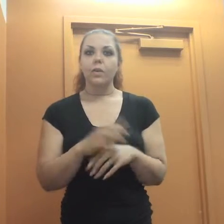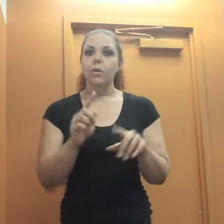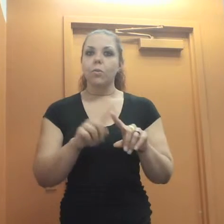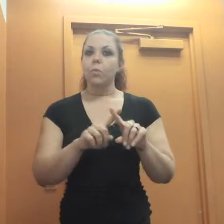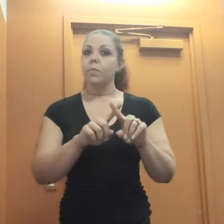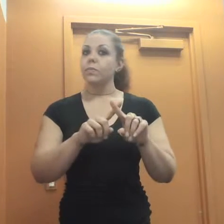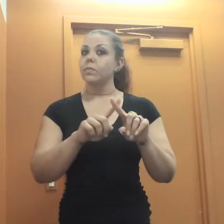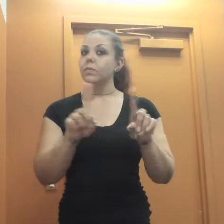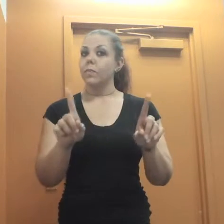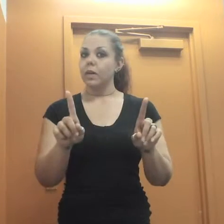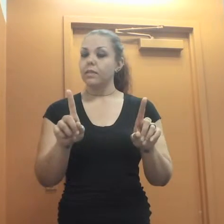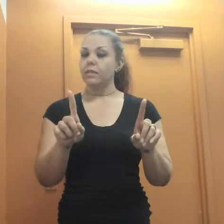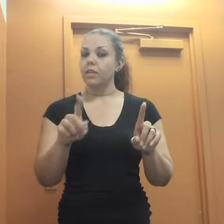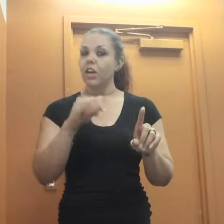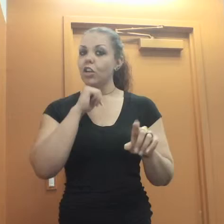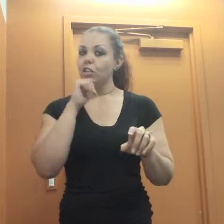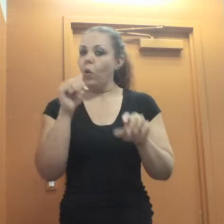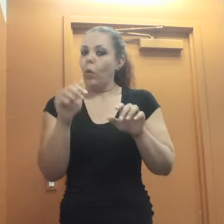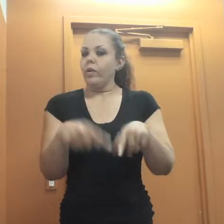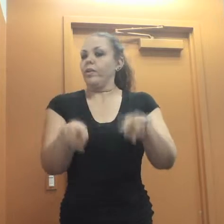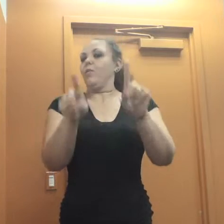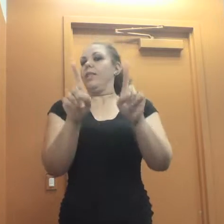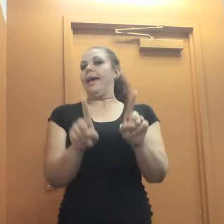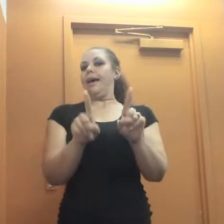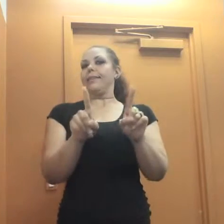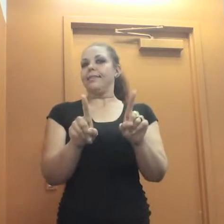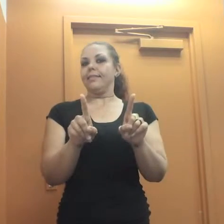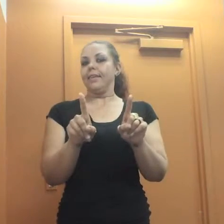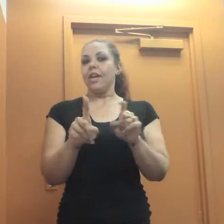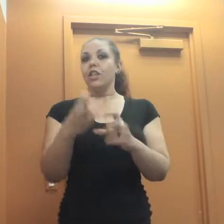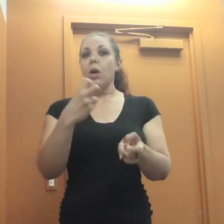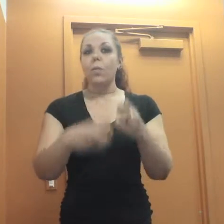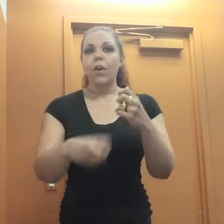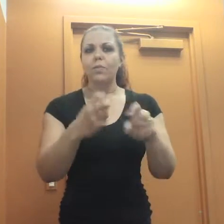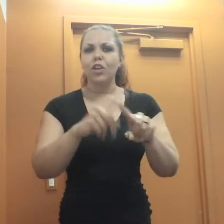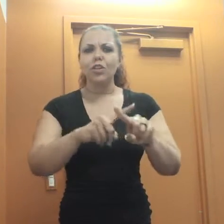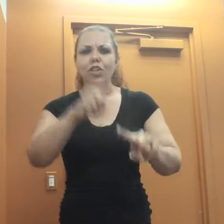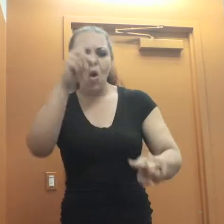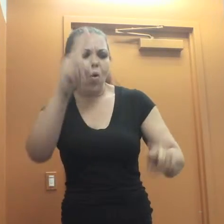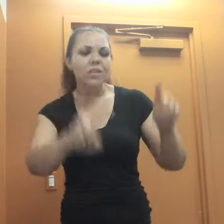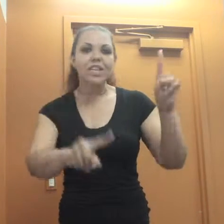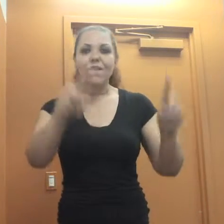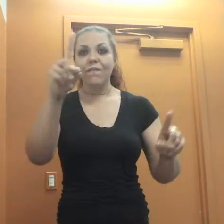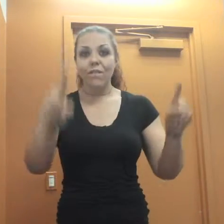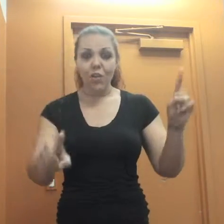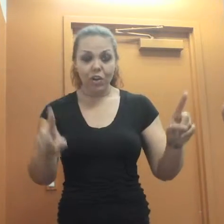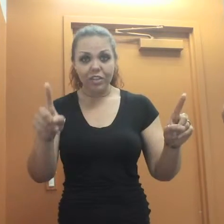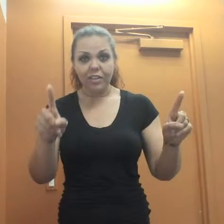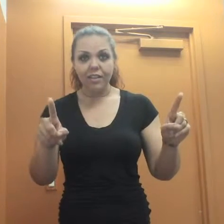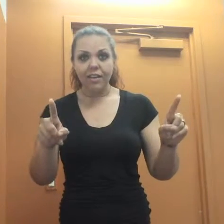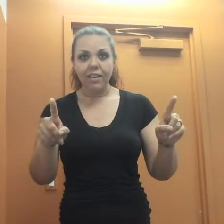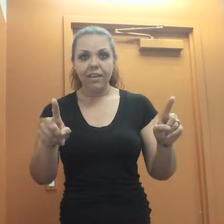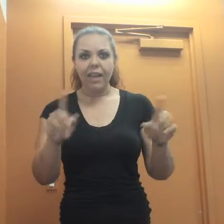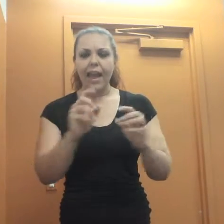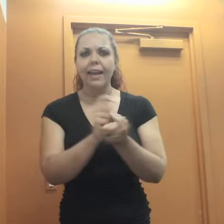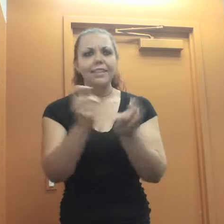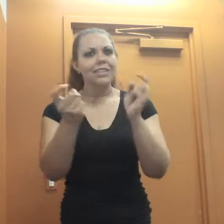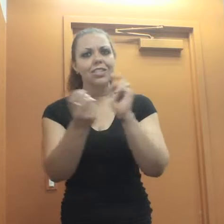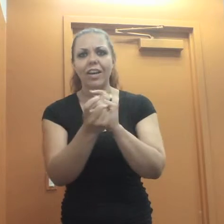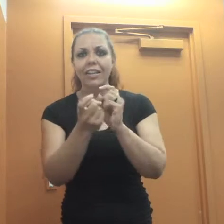equilibrium problems are so diverse and range so widely in their level of difficulty that you could literally spend an